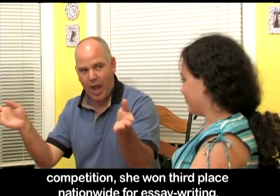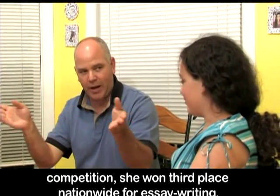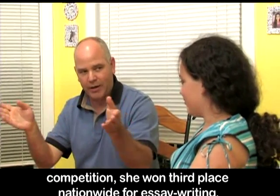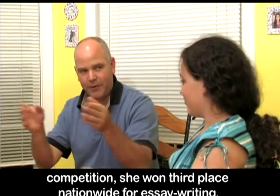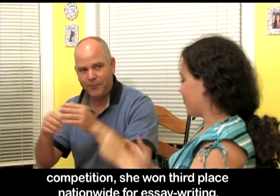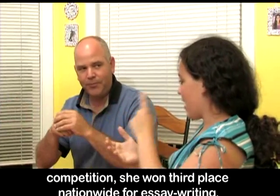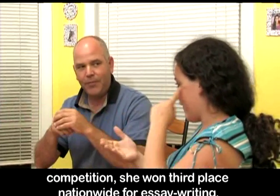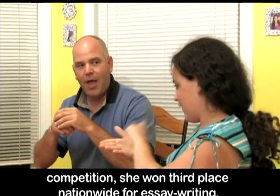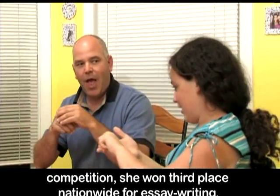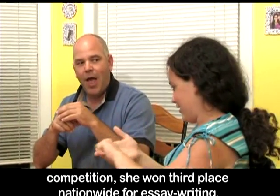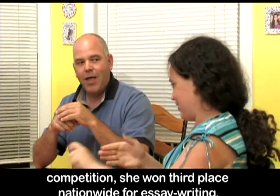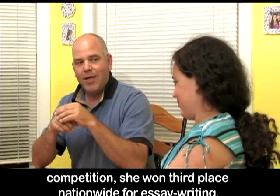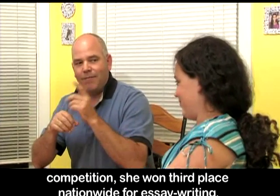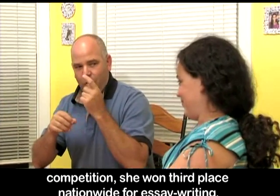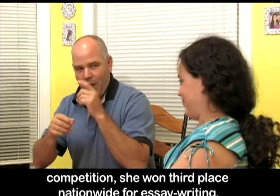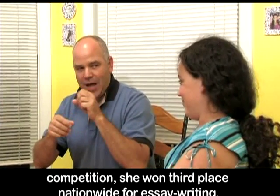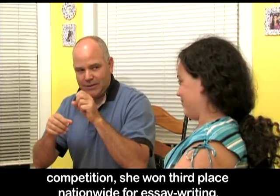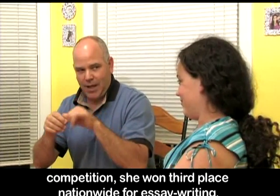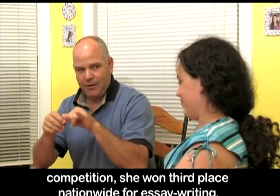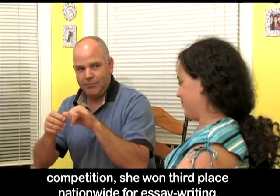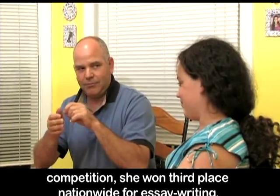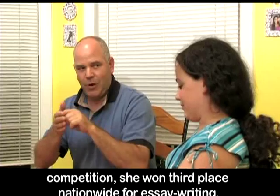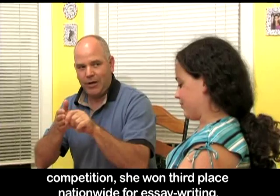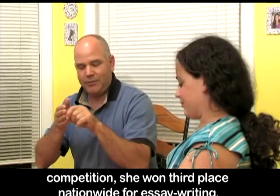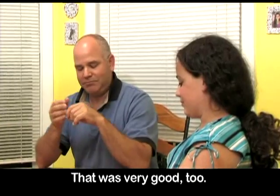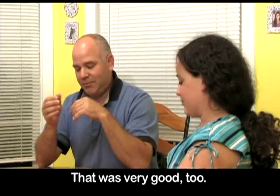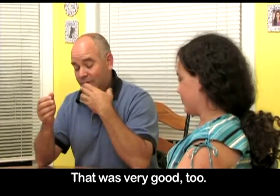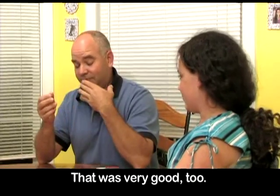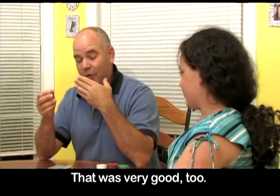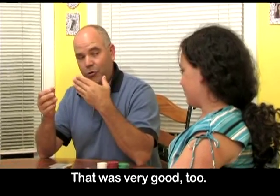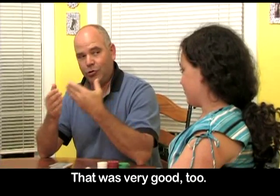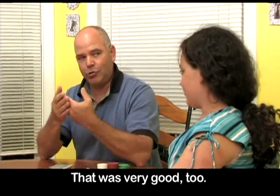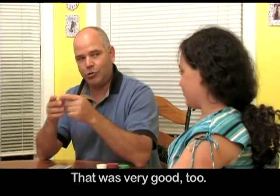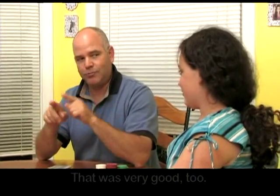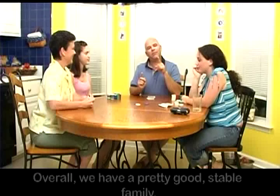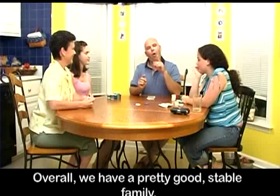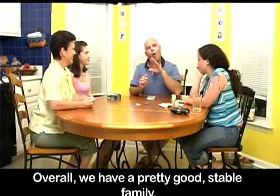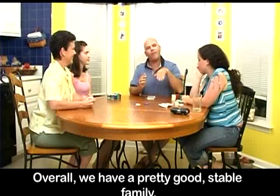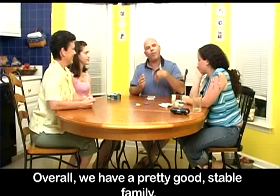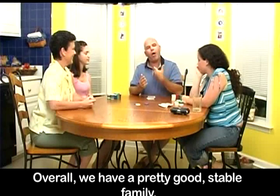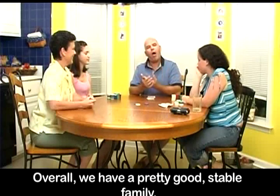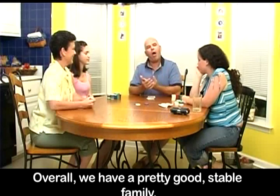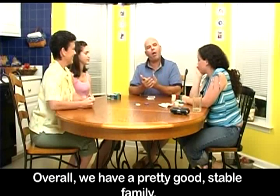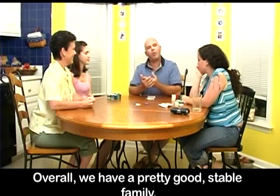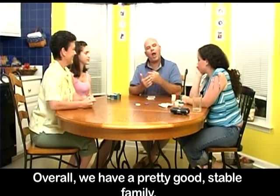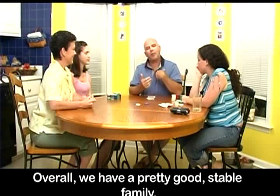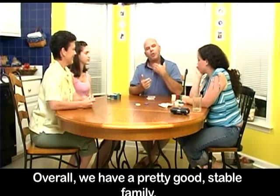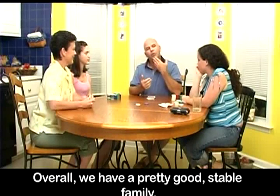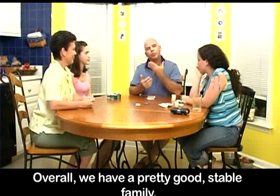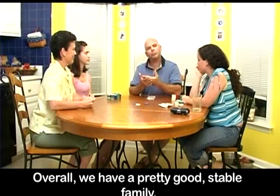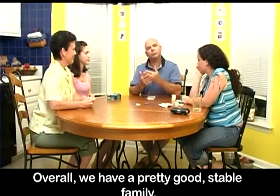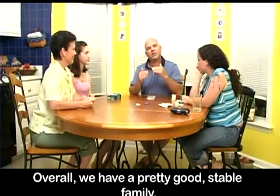write for an essay, really. I feel good to them. Overall, we are pretty good